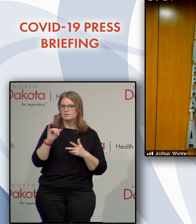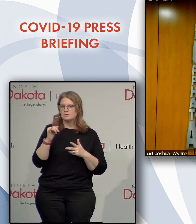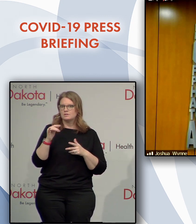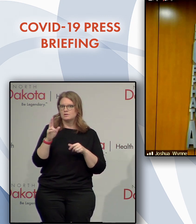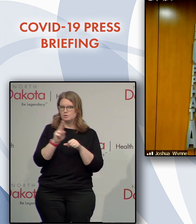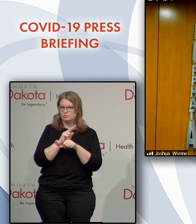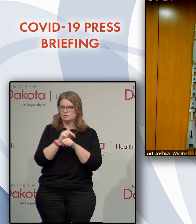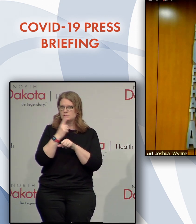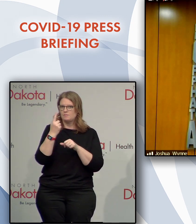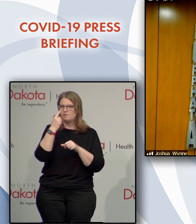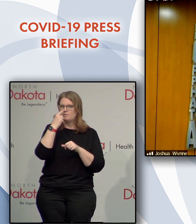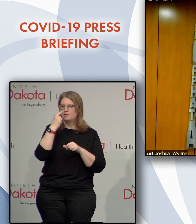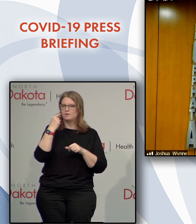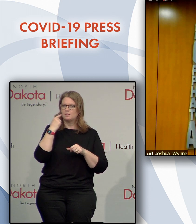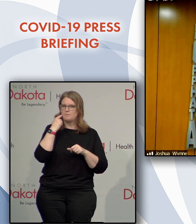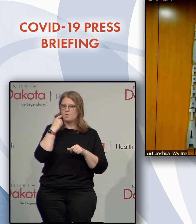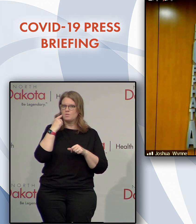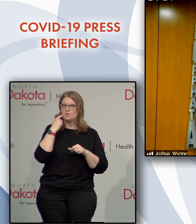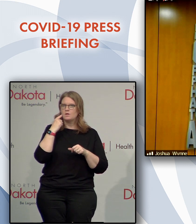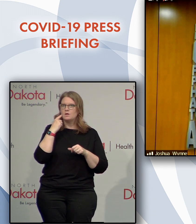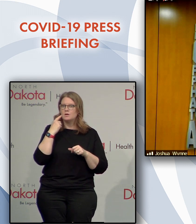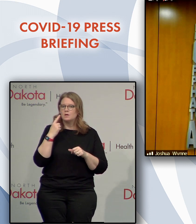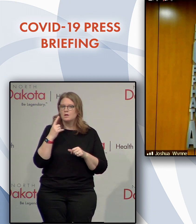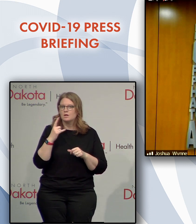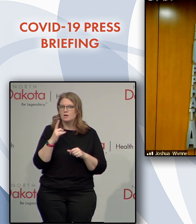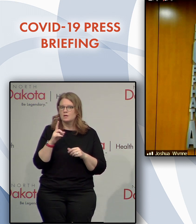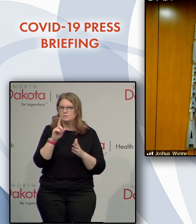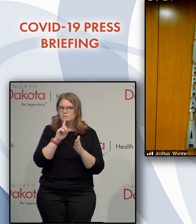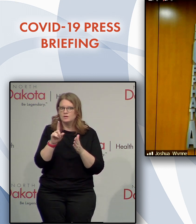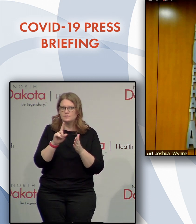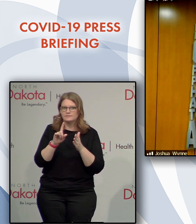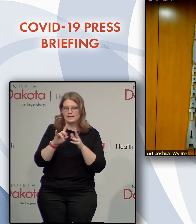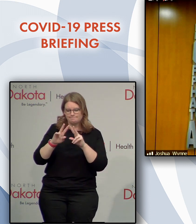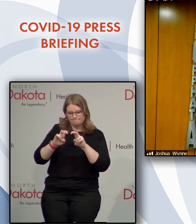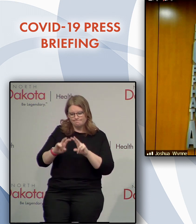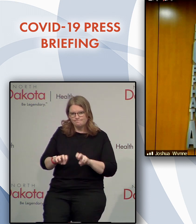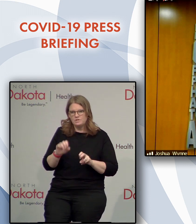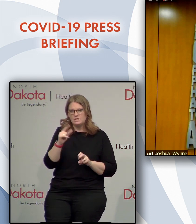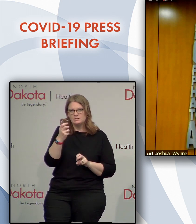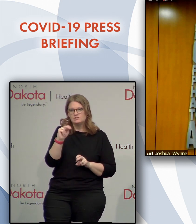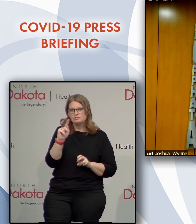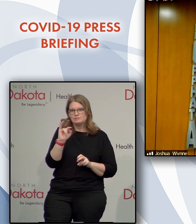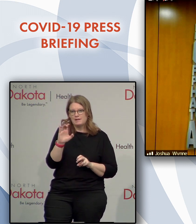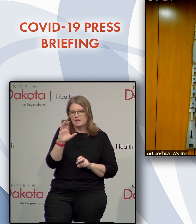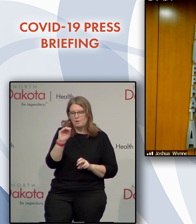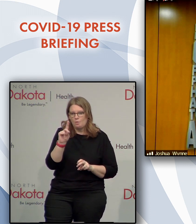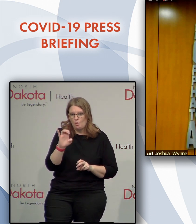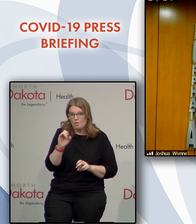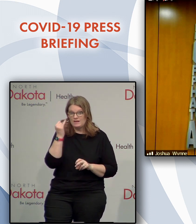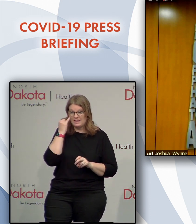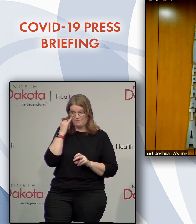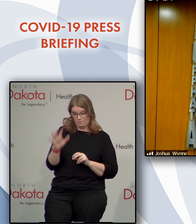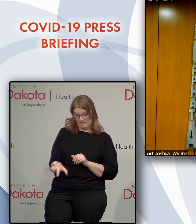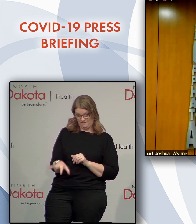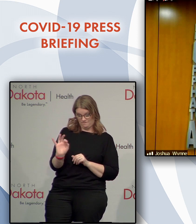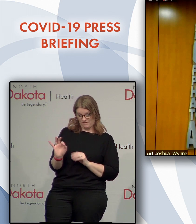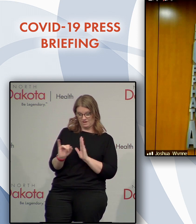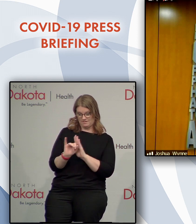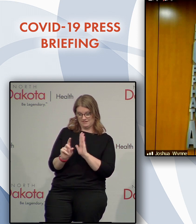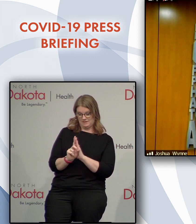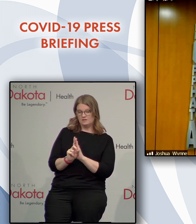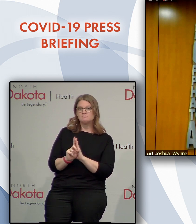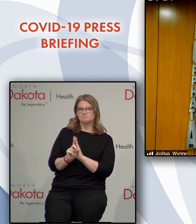airways. And we're actually looking for the genetic code, and when it's detected, that's a positive